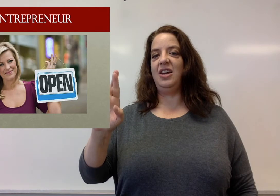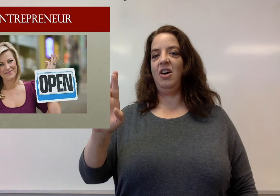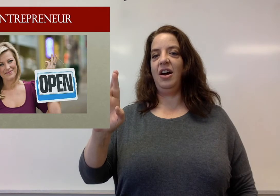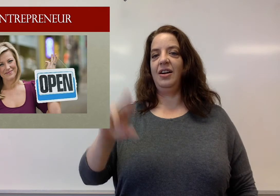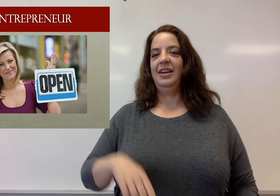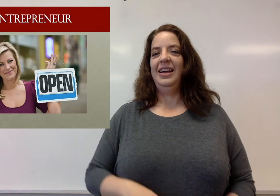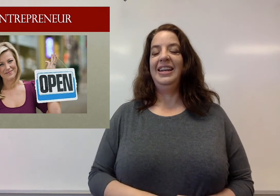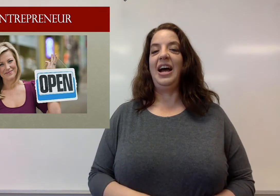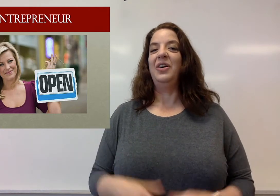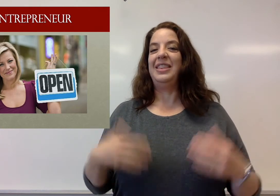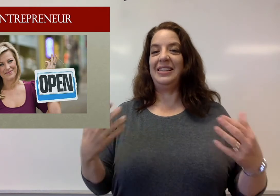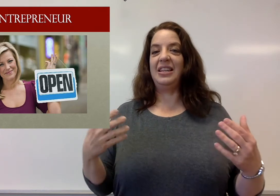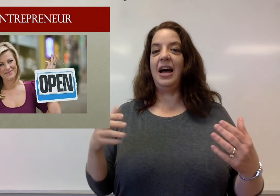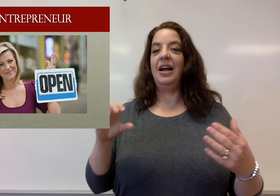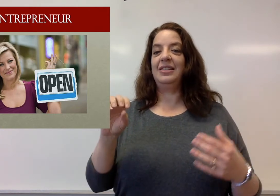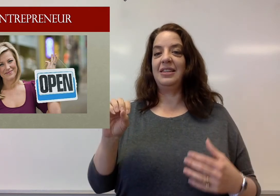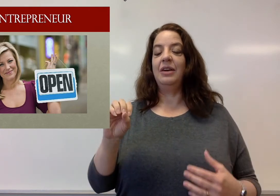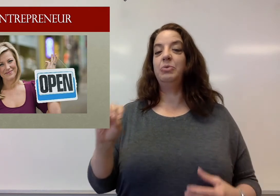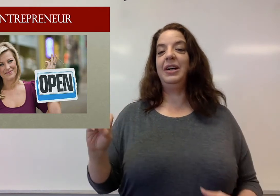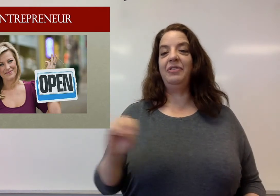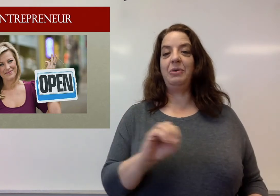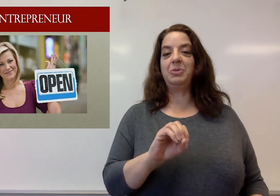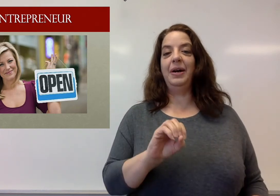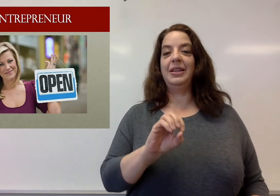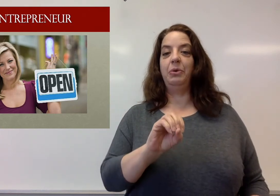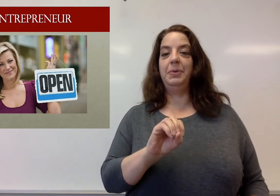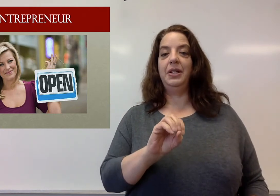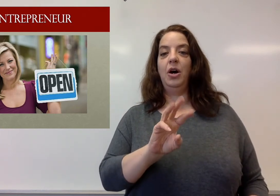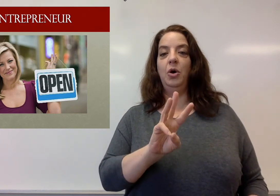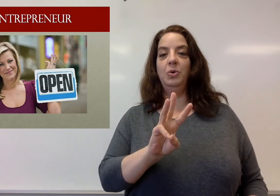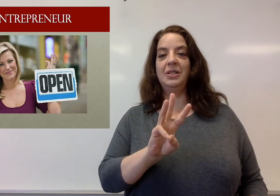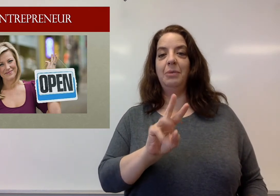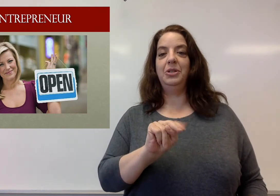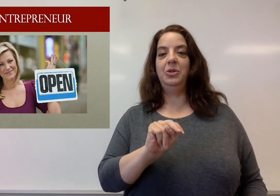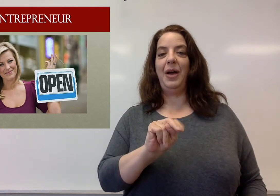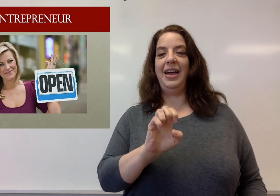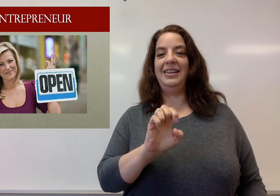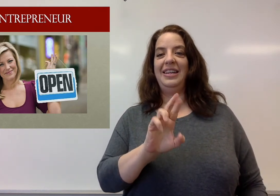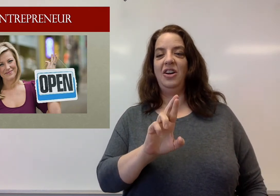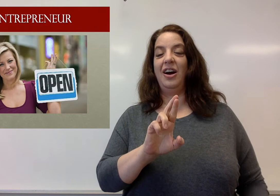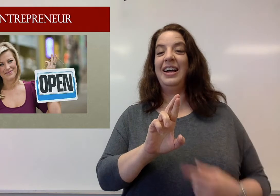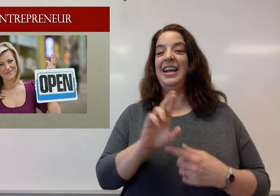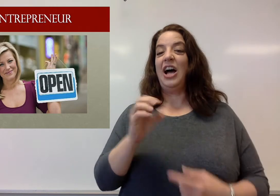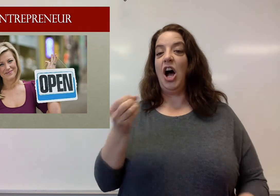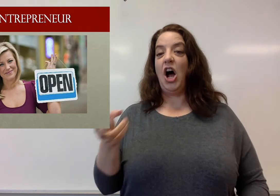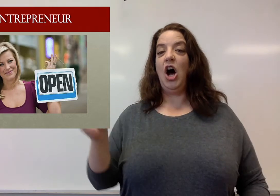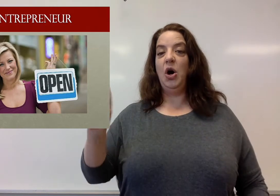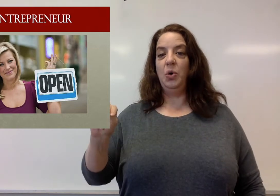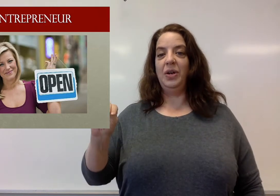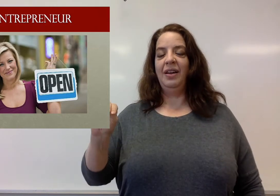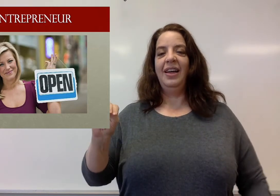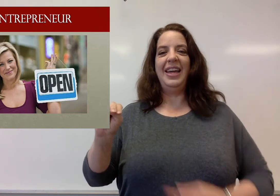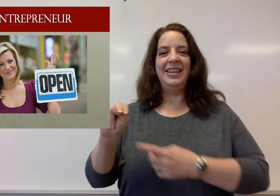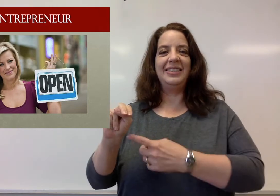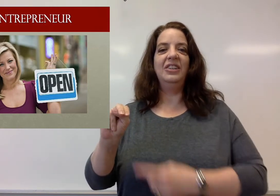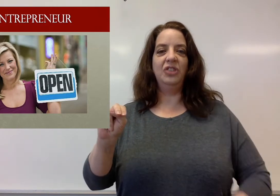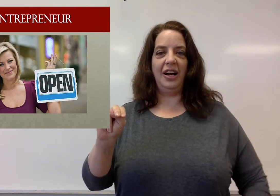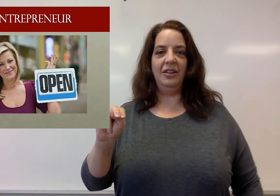O-W-N-E-R. Now, that's not, it's really, if I were spelling, that would be O-W-N-E-R. Own is a